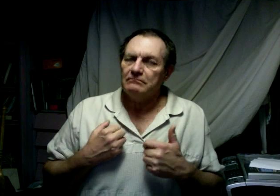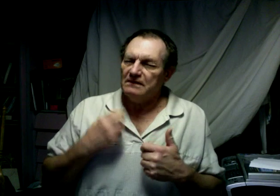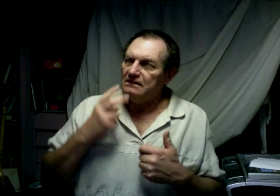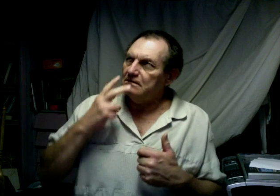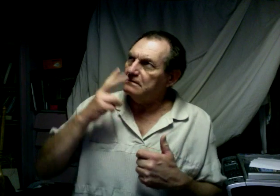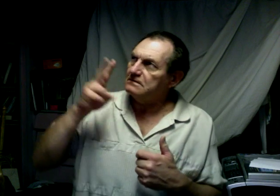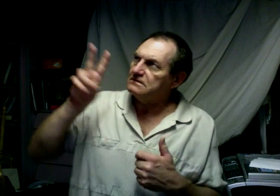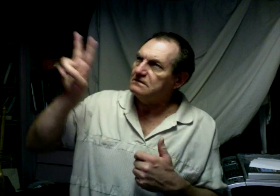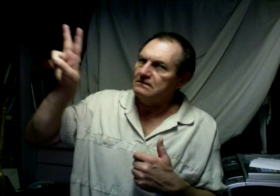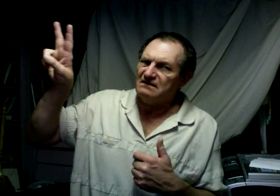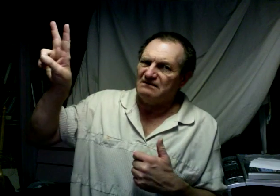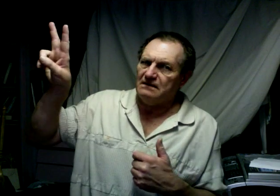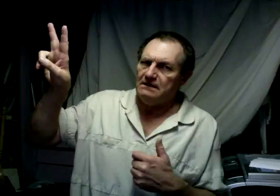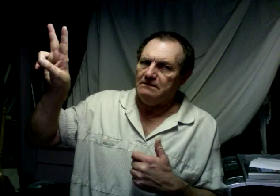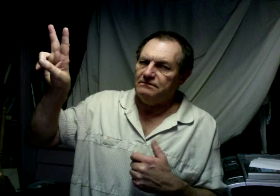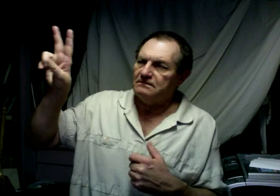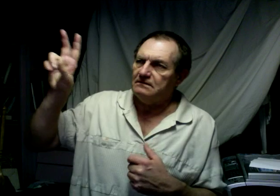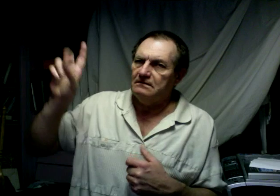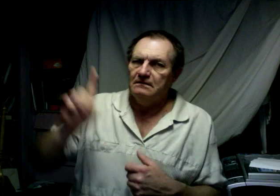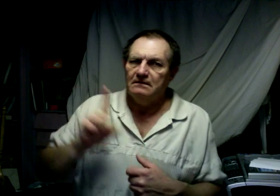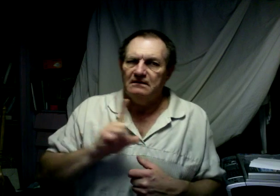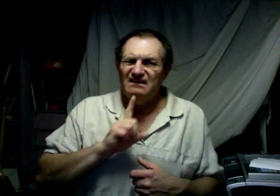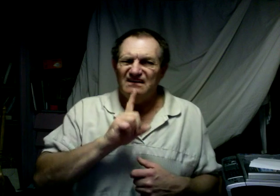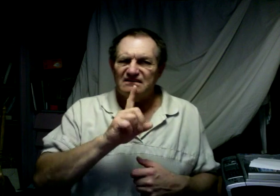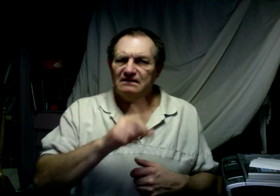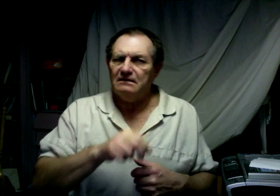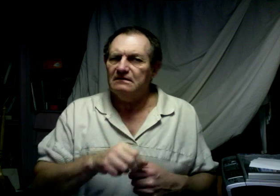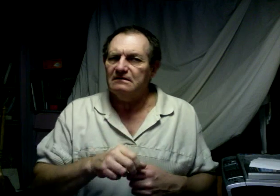And he looks at the grapes, and he says,